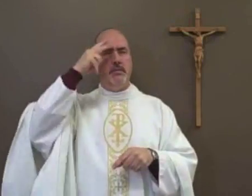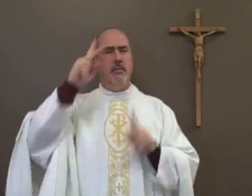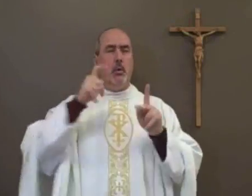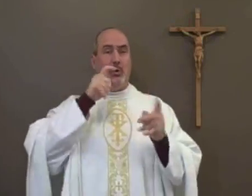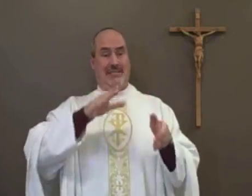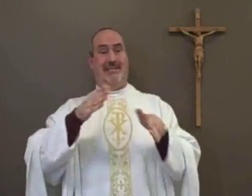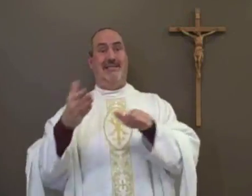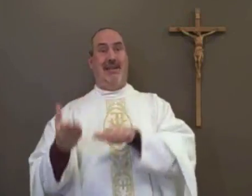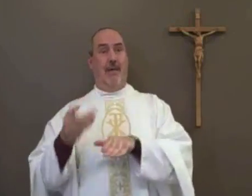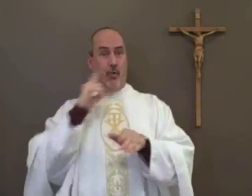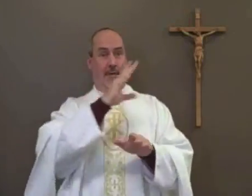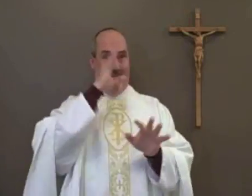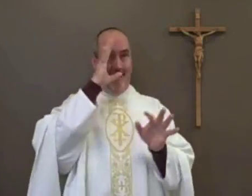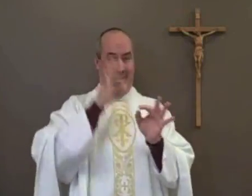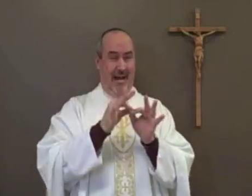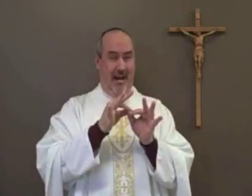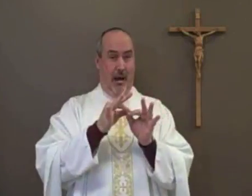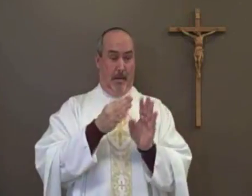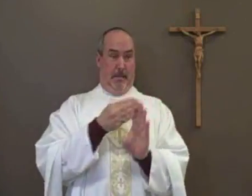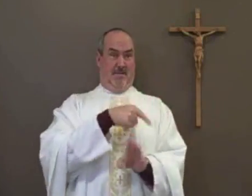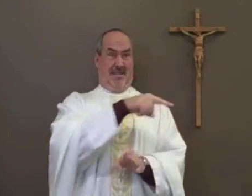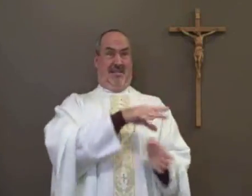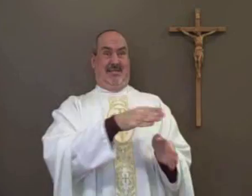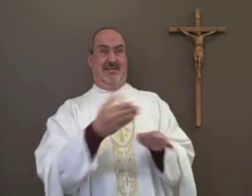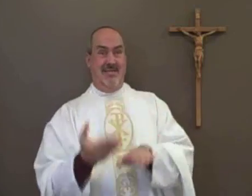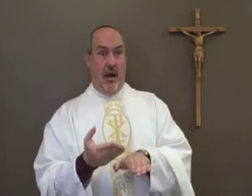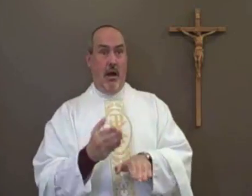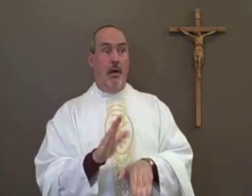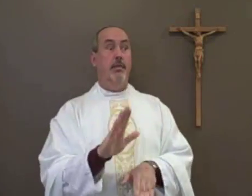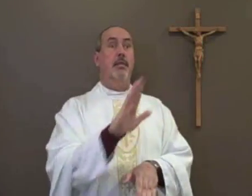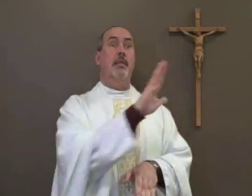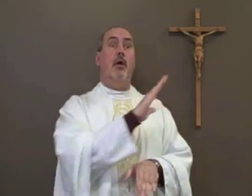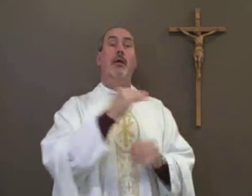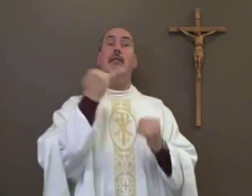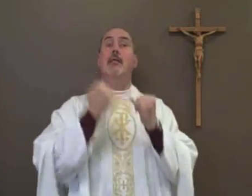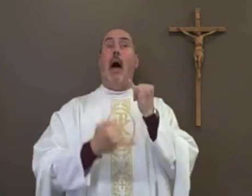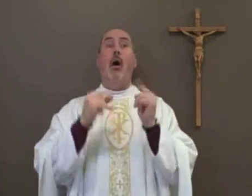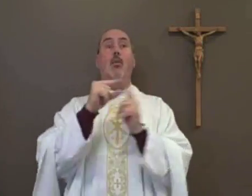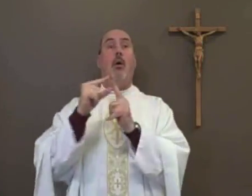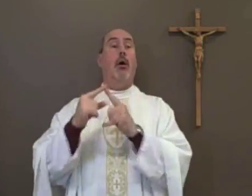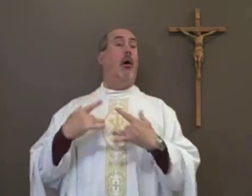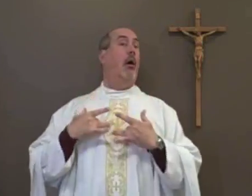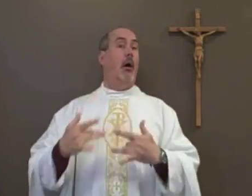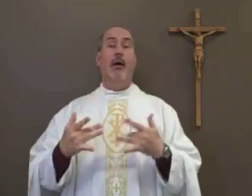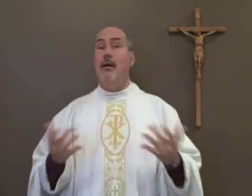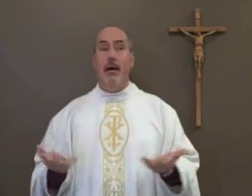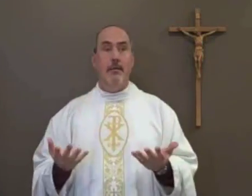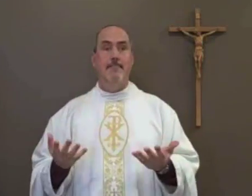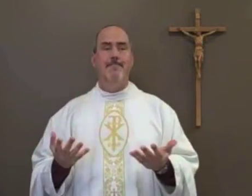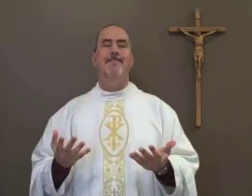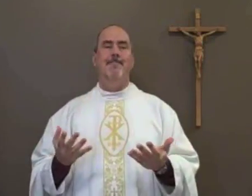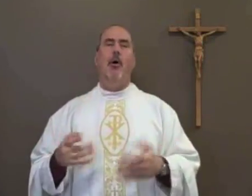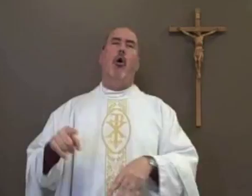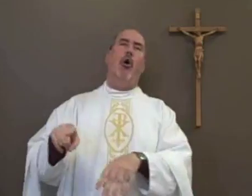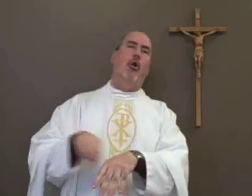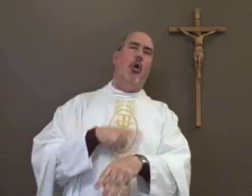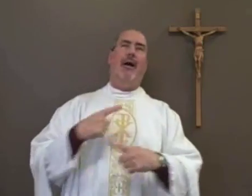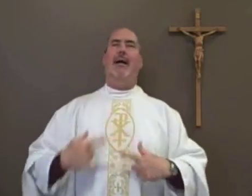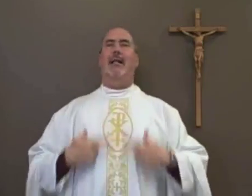It's interesting to note that those 2, as well as many other Mexicans who died for their faith, right before they died,